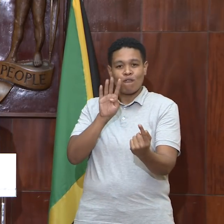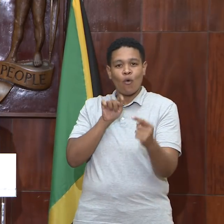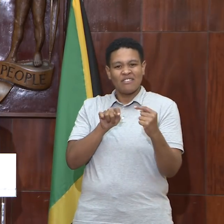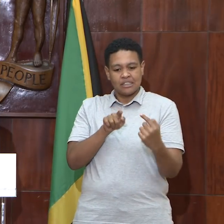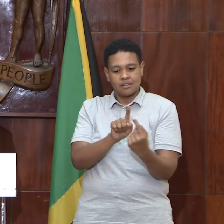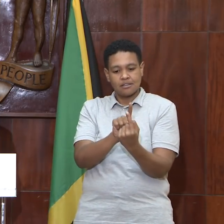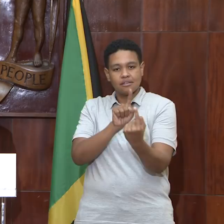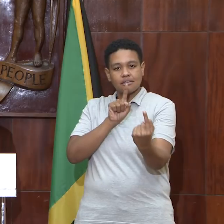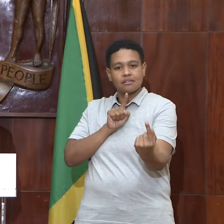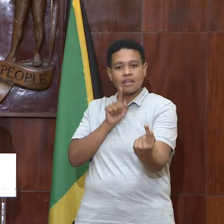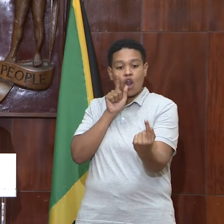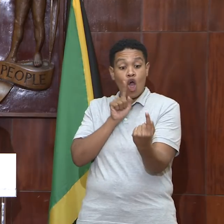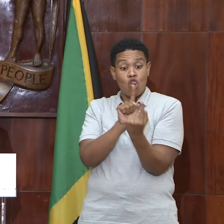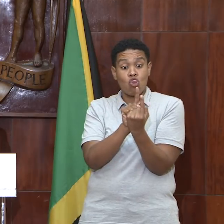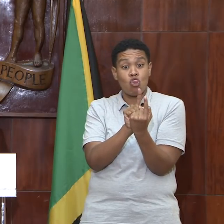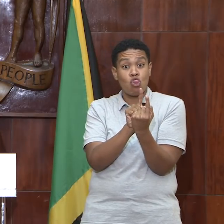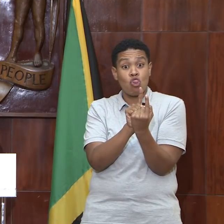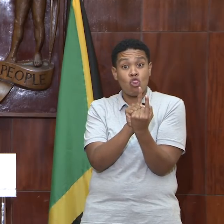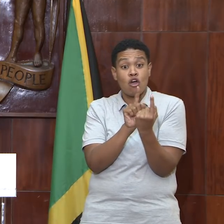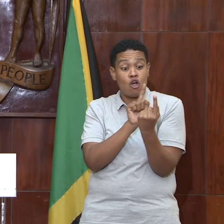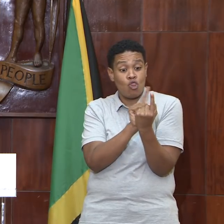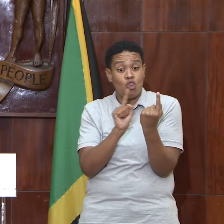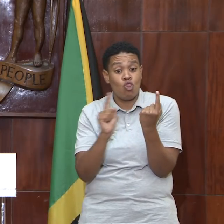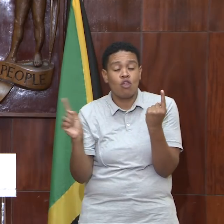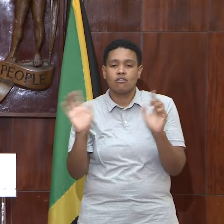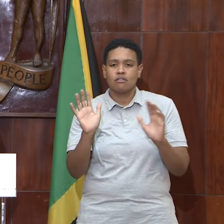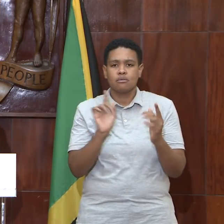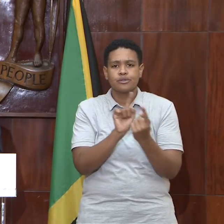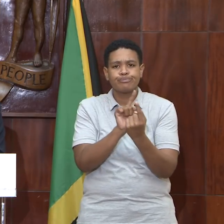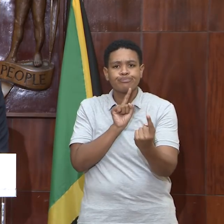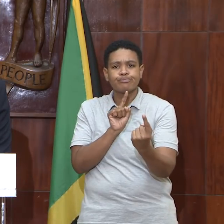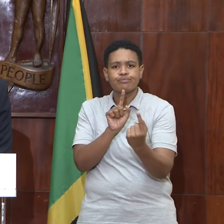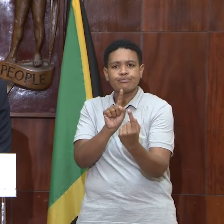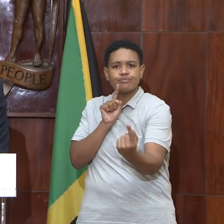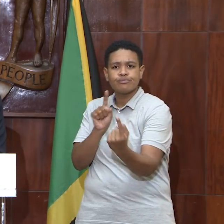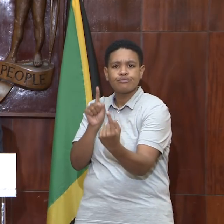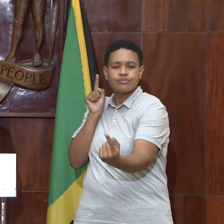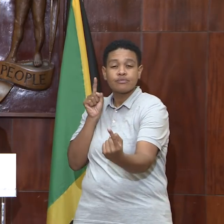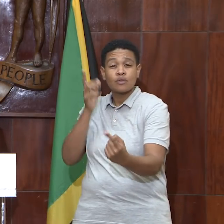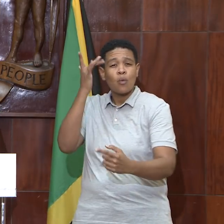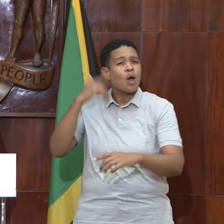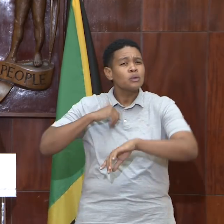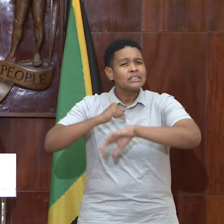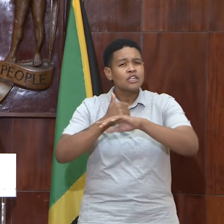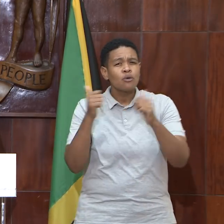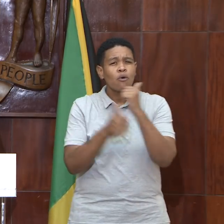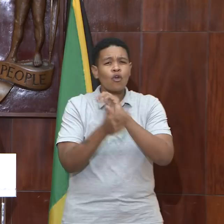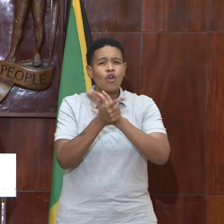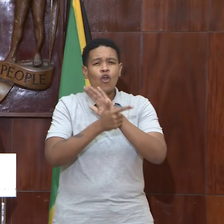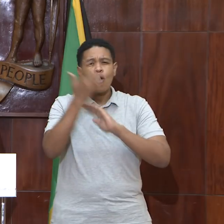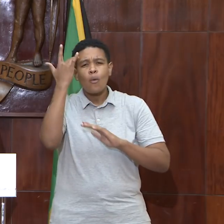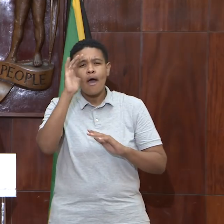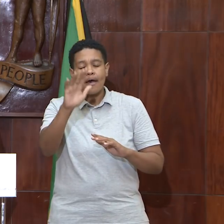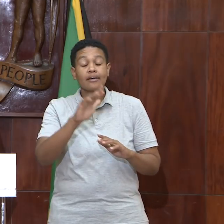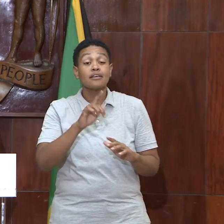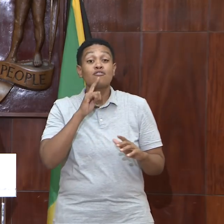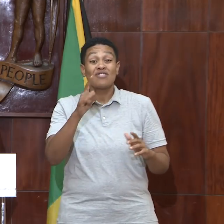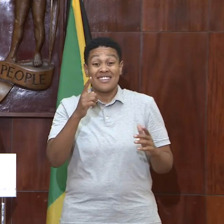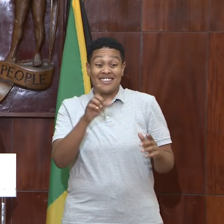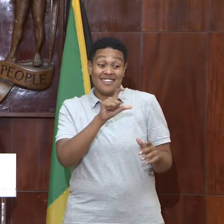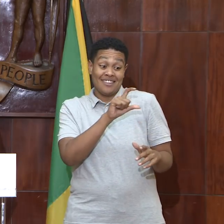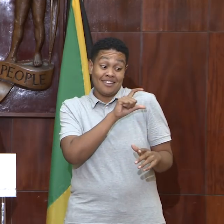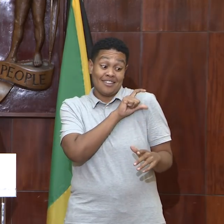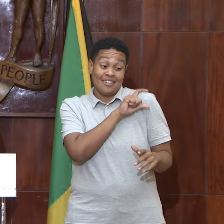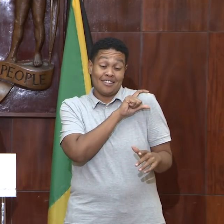each other. The reason why we're promulgating these measures under law is that the Constable